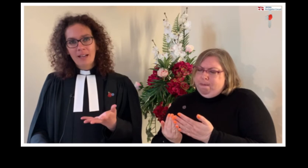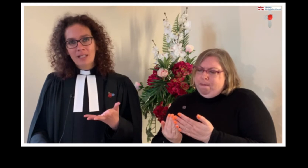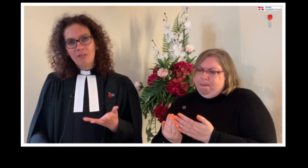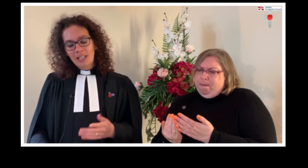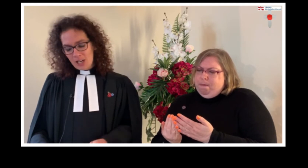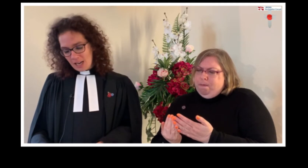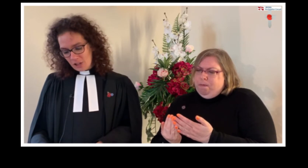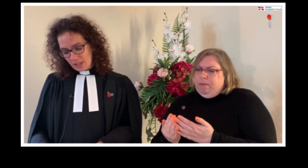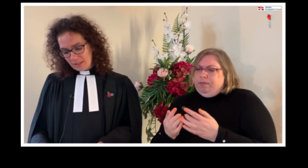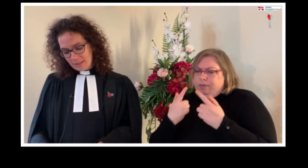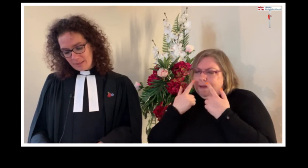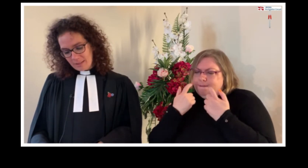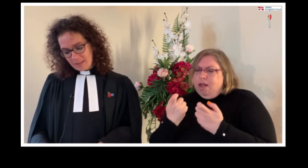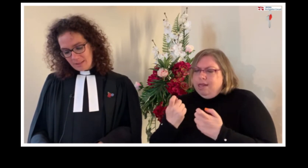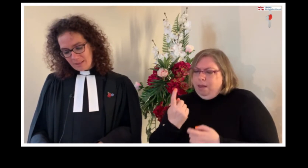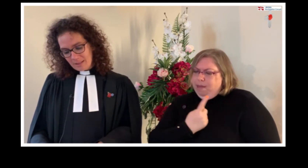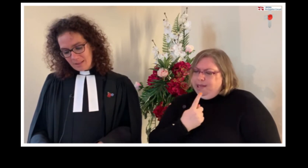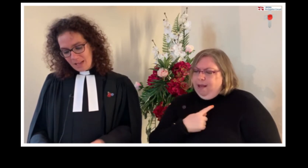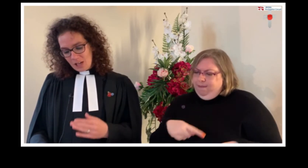And I find it really challenging.